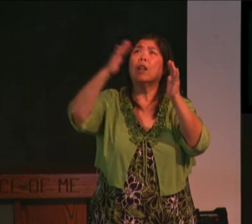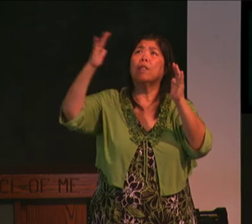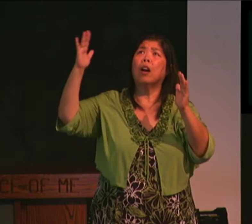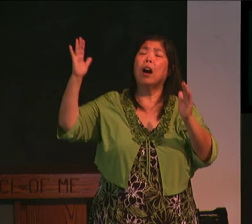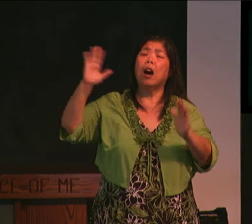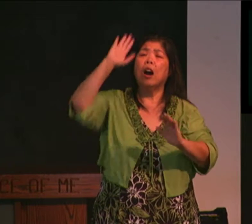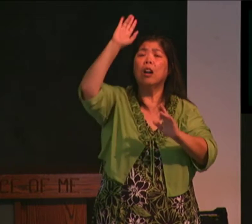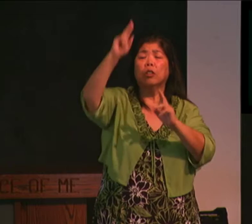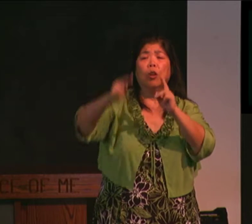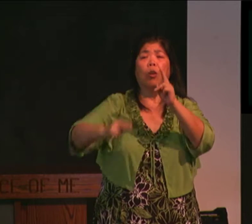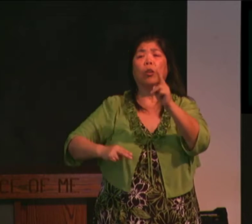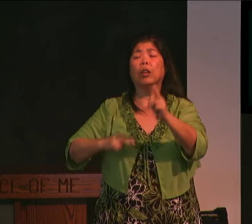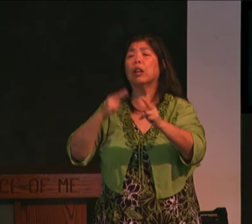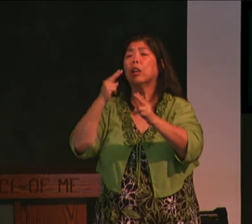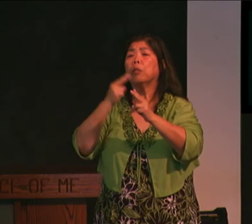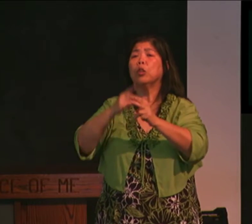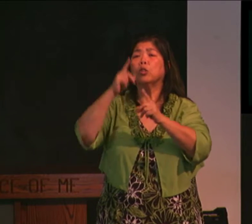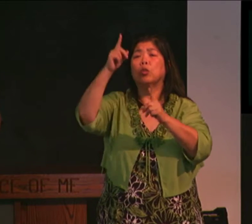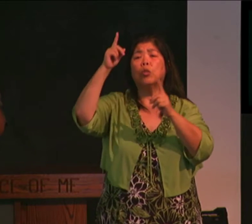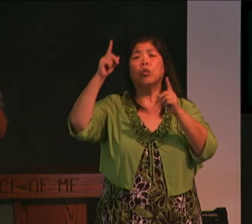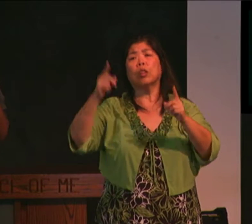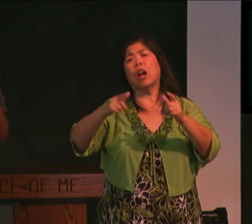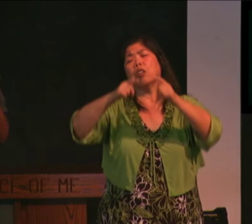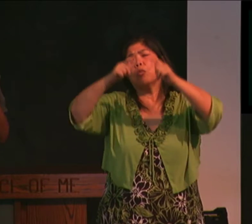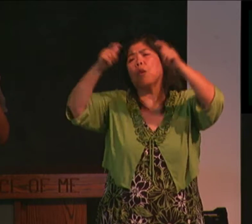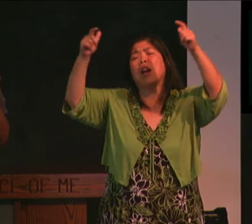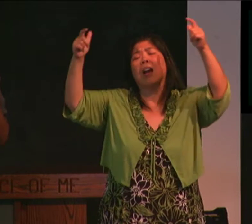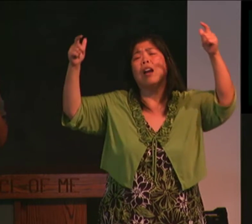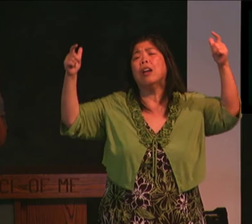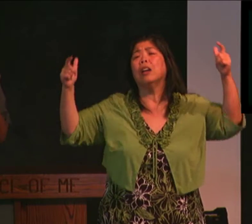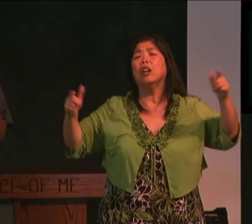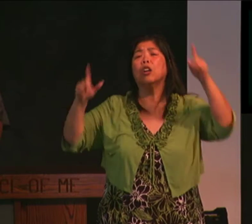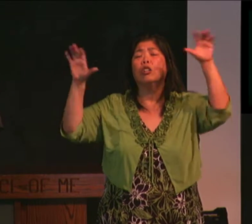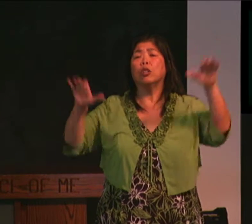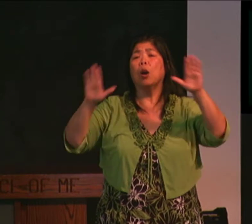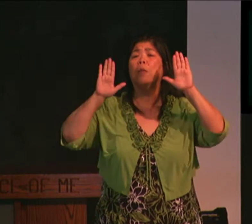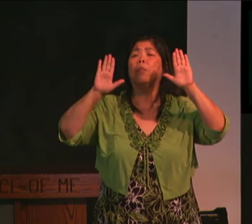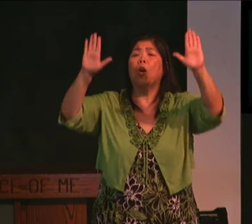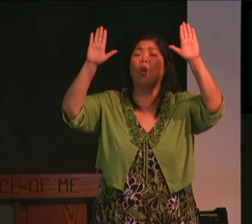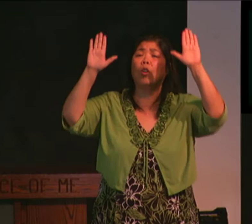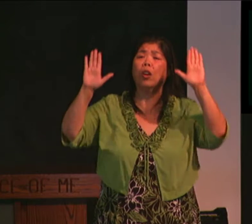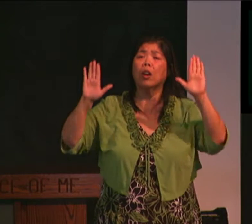glorify your name. You are great. You do miracles